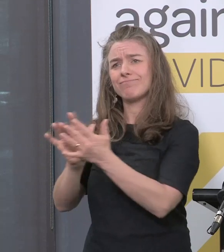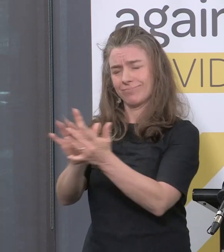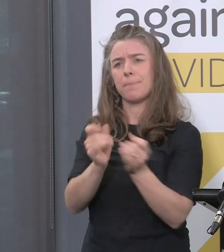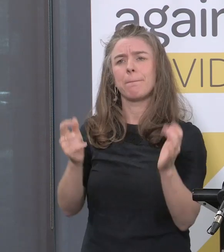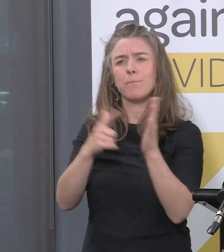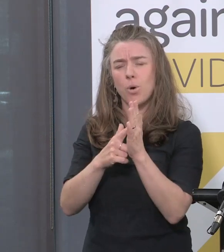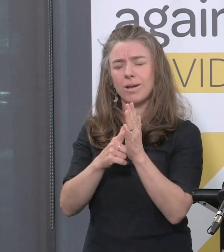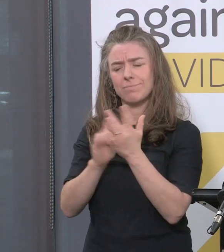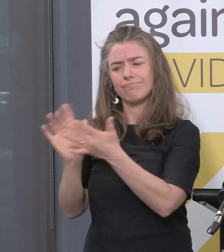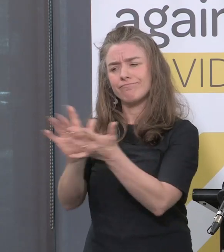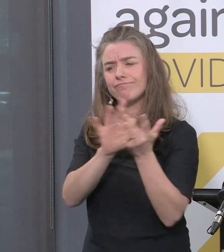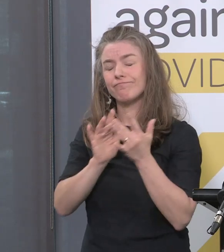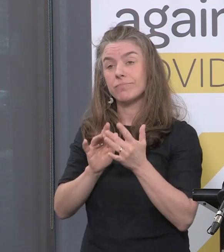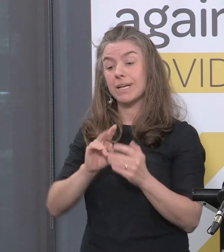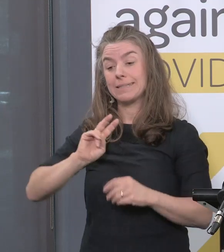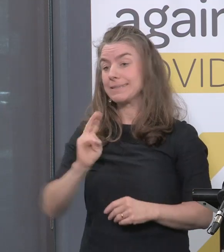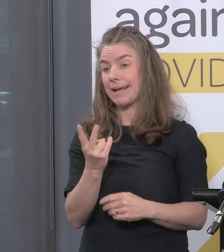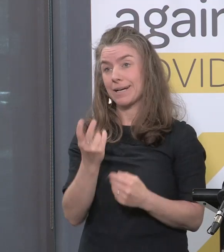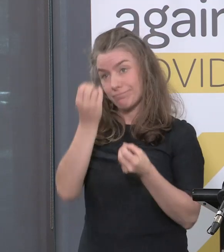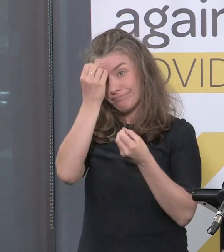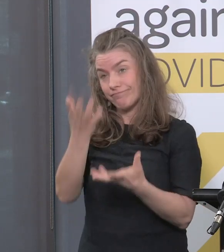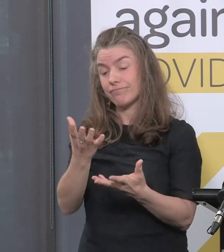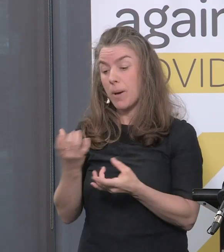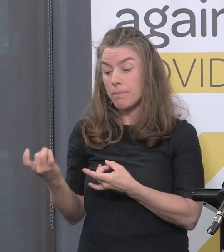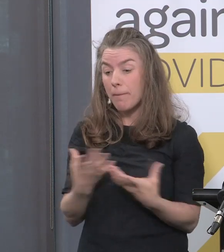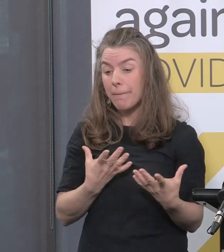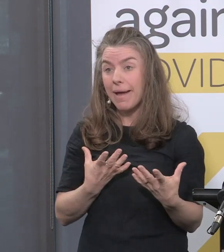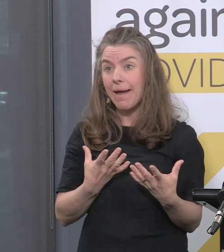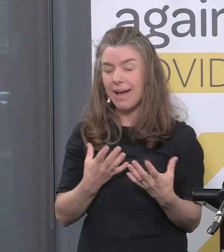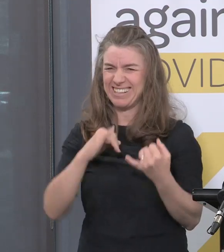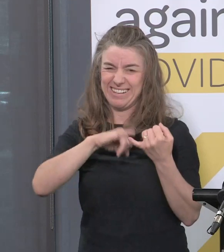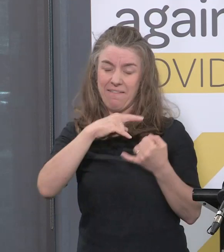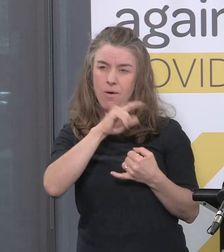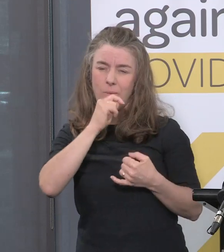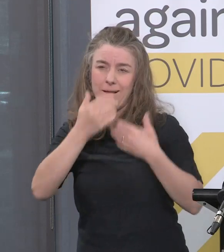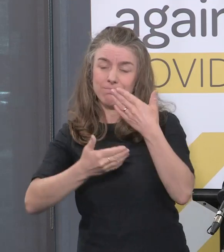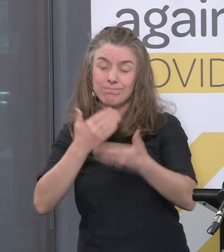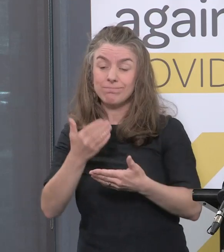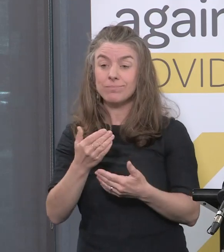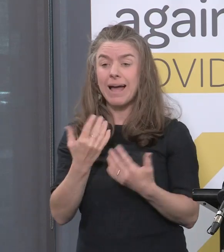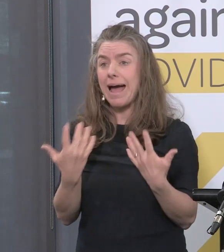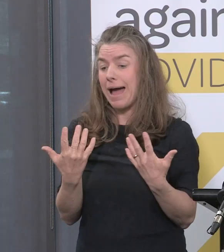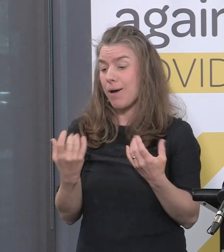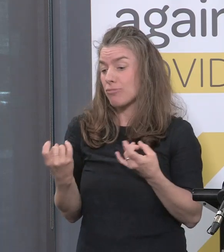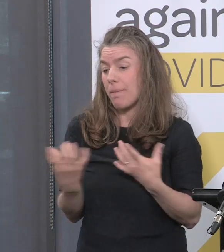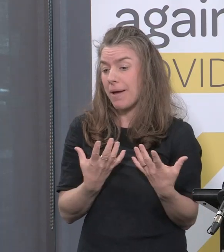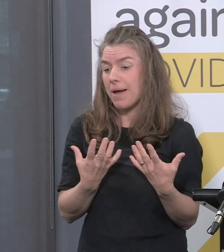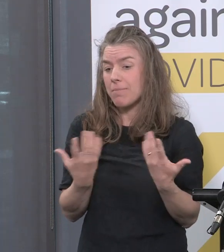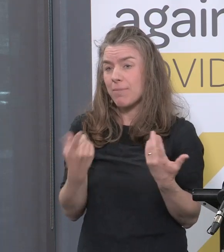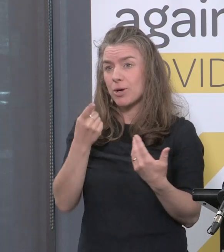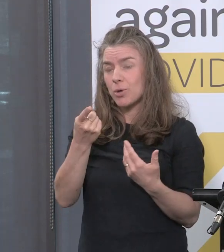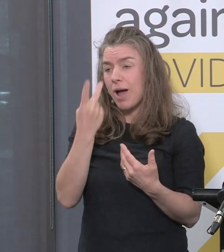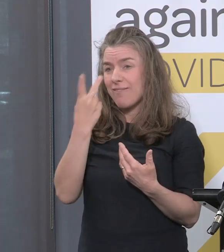connected. Secondly, in terms of preparation, and Steve will talk about this, you may want to look at